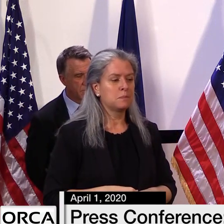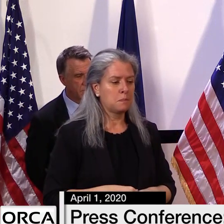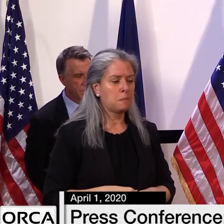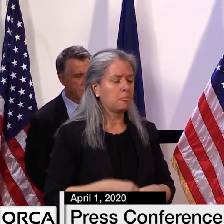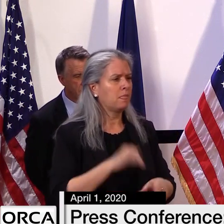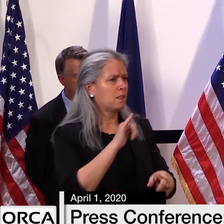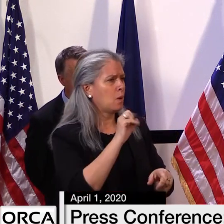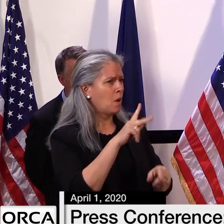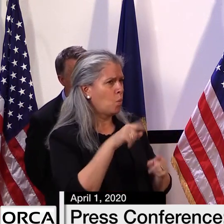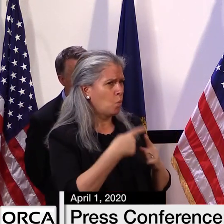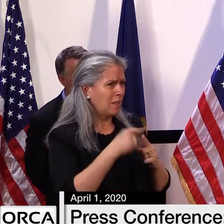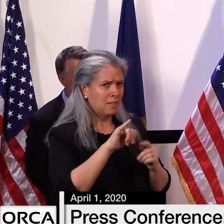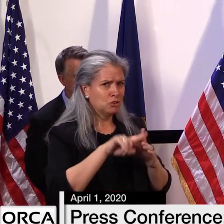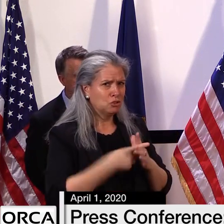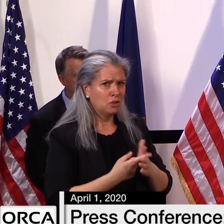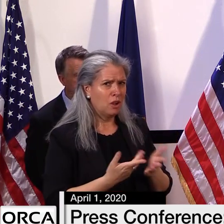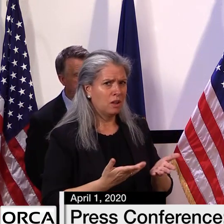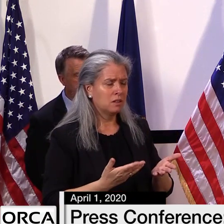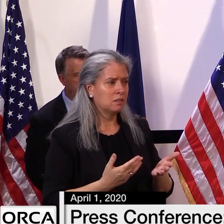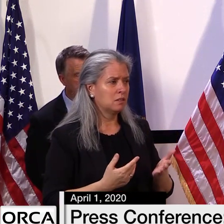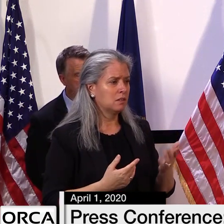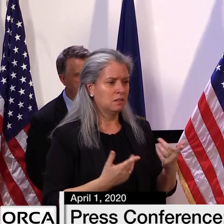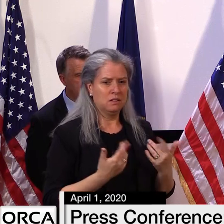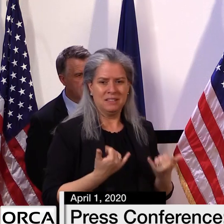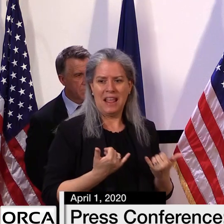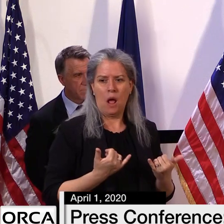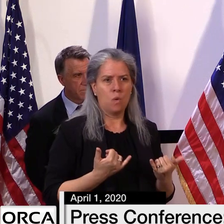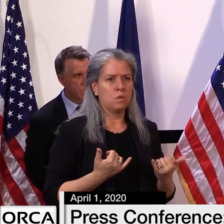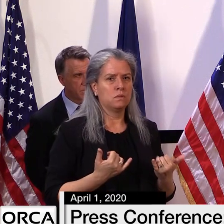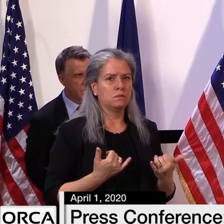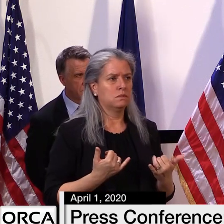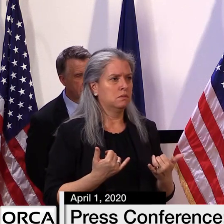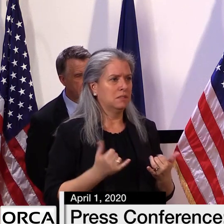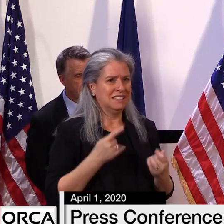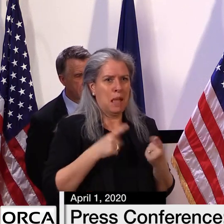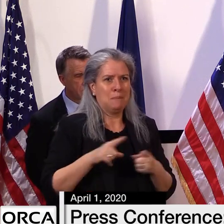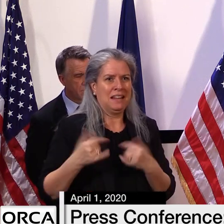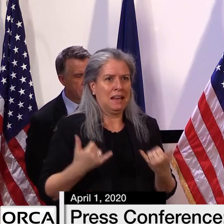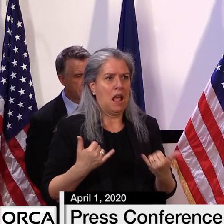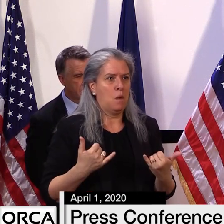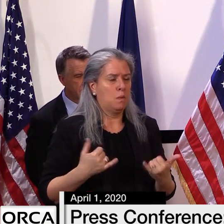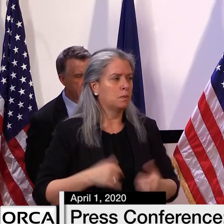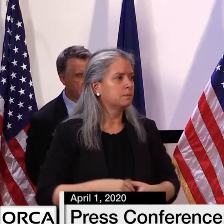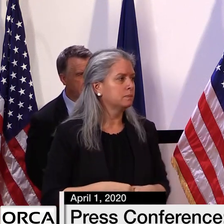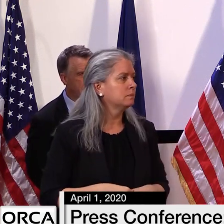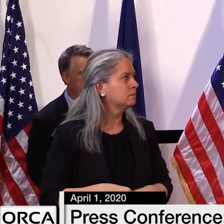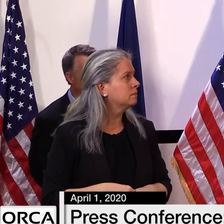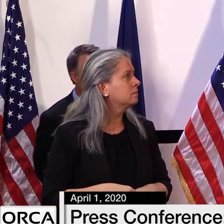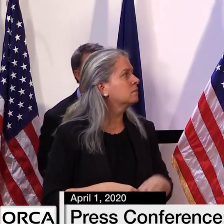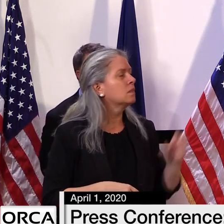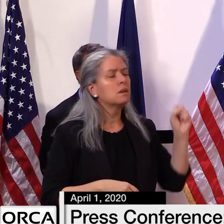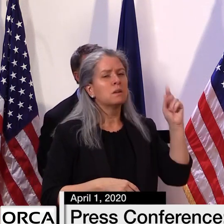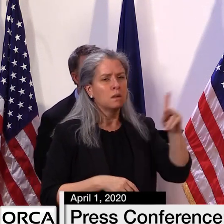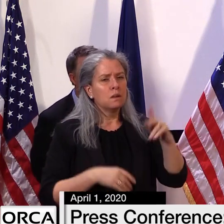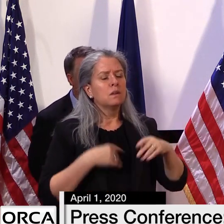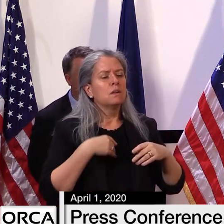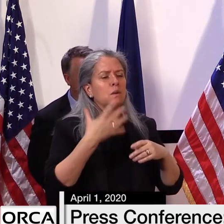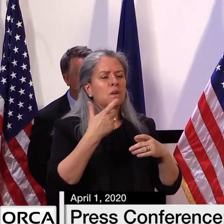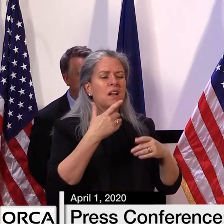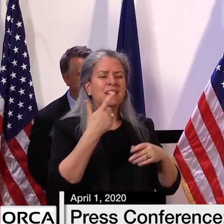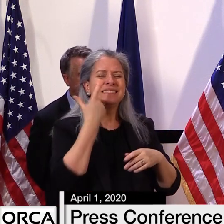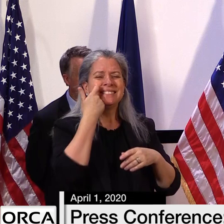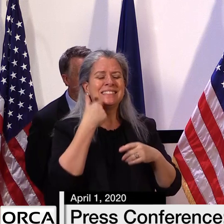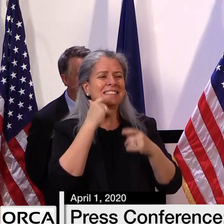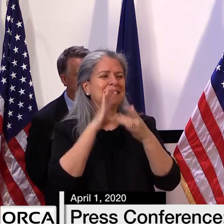Okay, and when did that begin? As we speak. Okay, thank you. I also want to expand on my